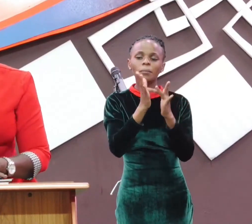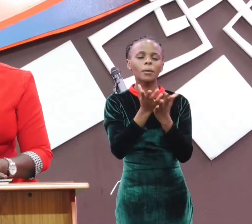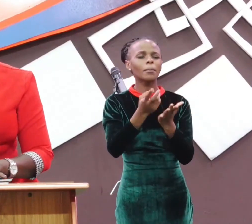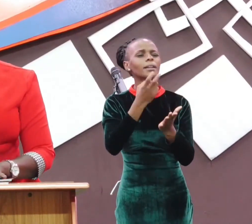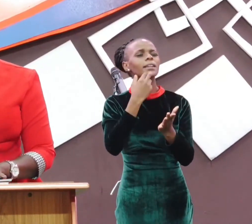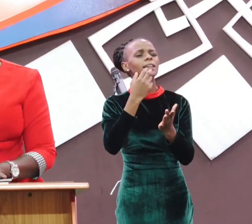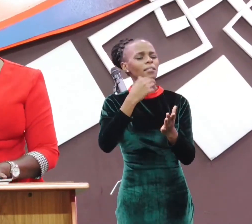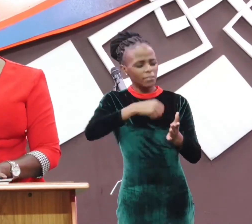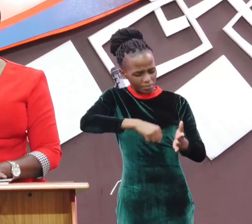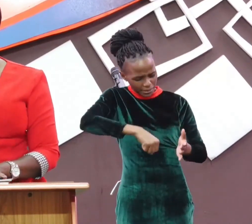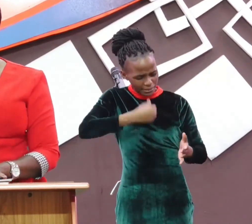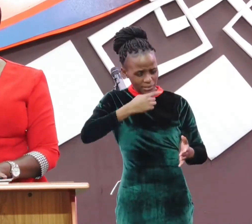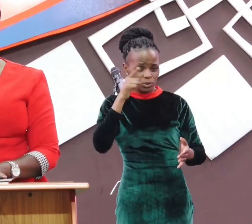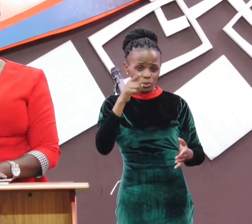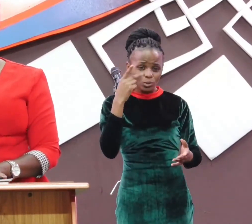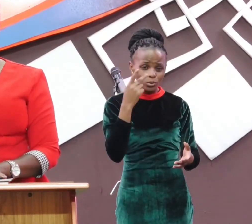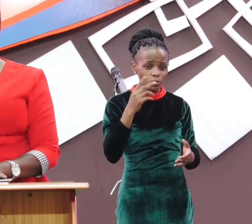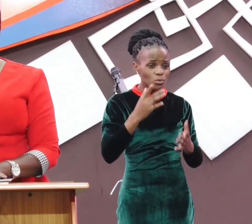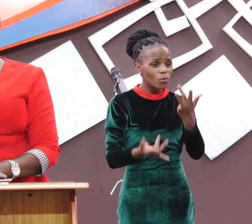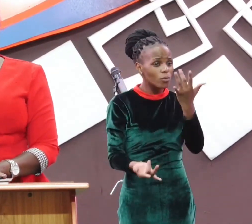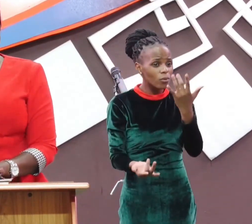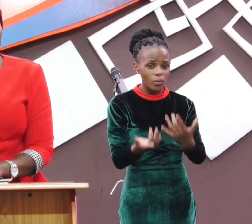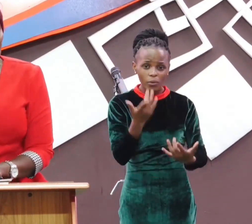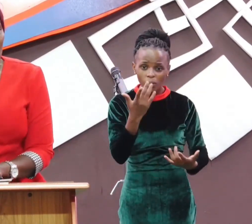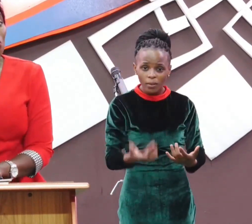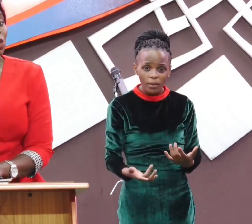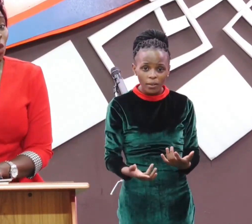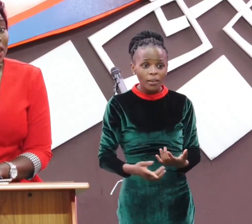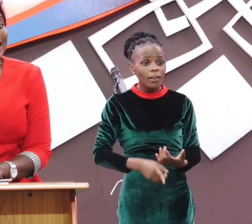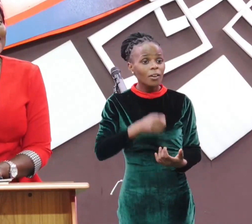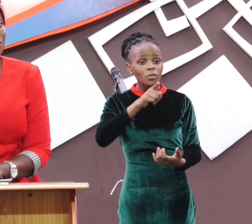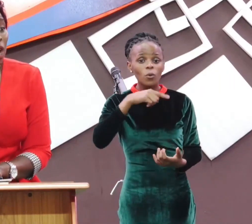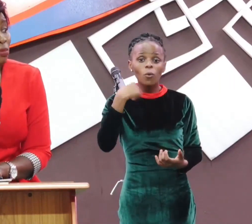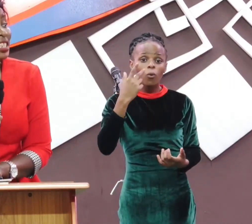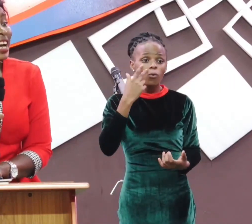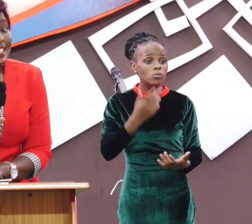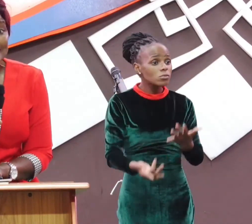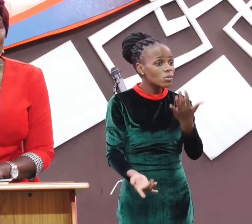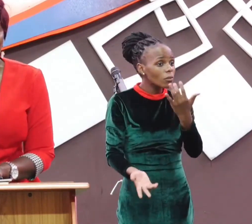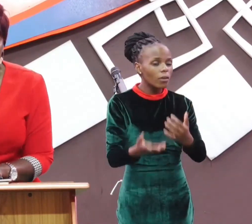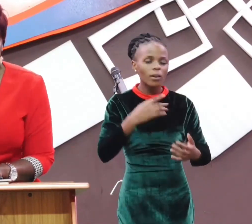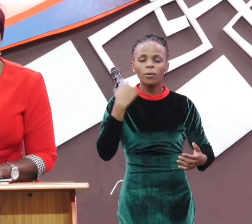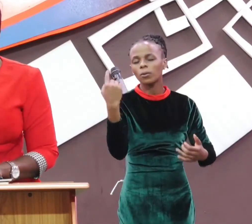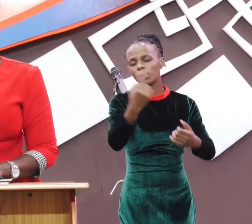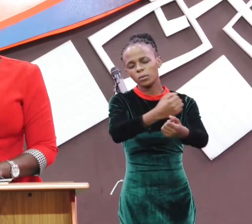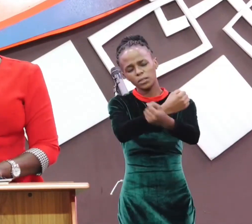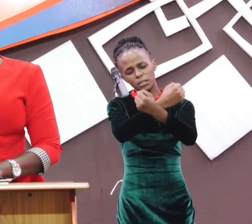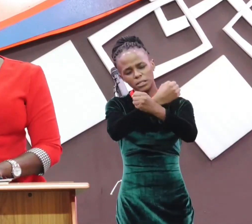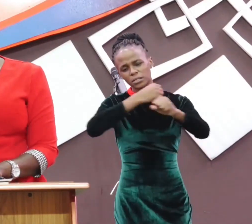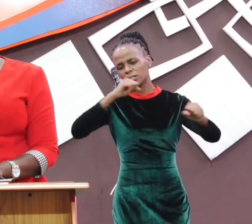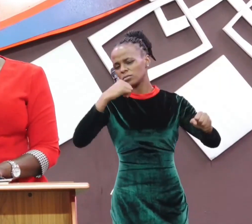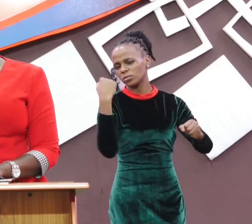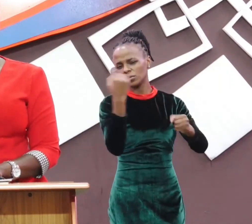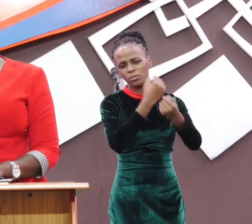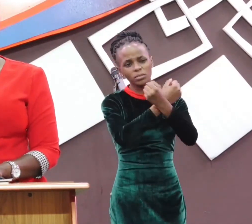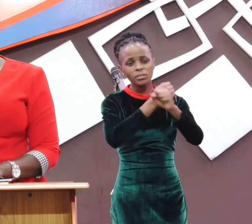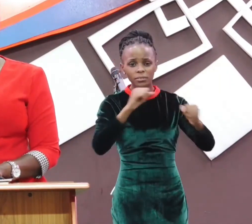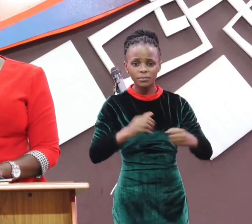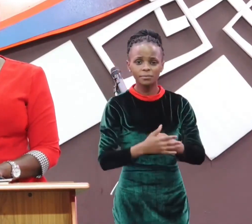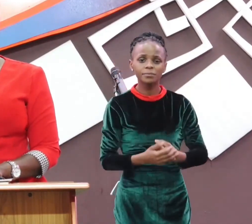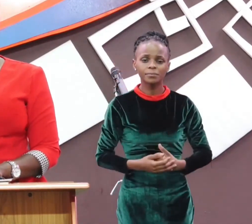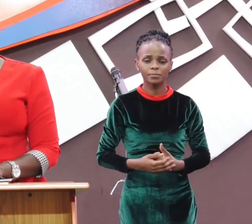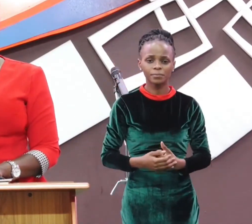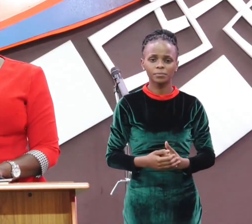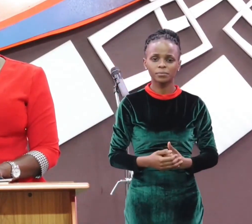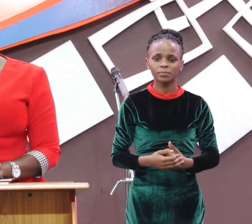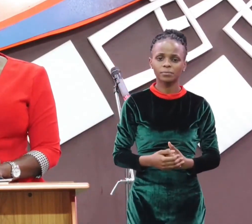And I felt read the Bible and then I started laughing at myself. You who saw the fire and you were just